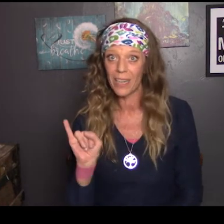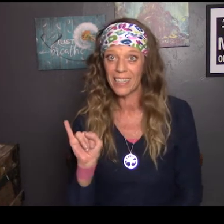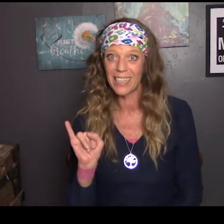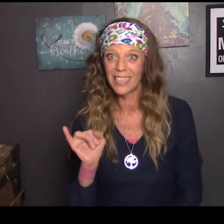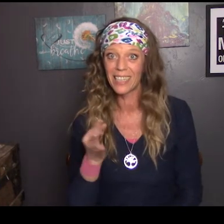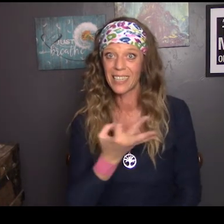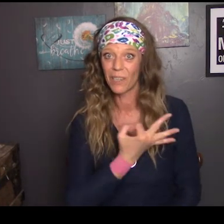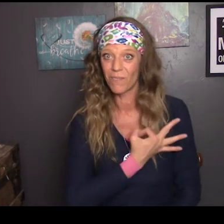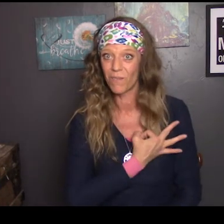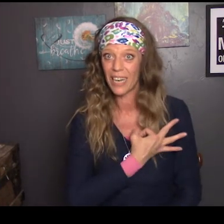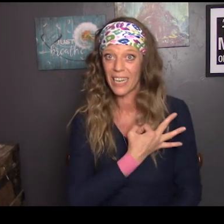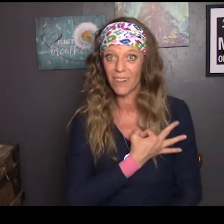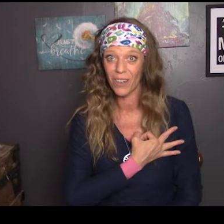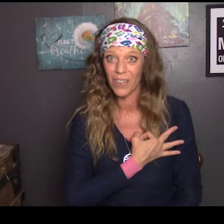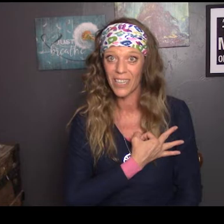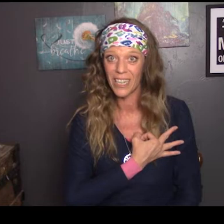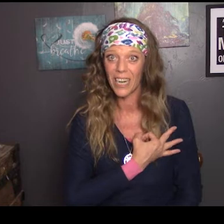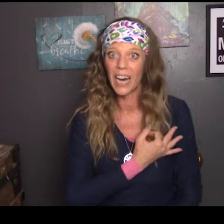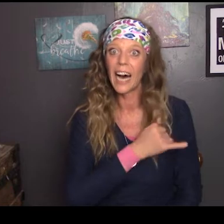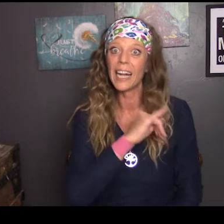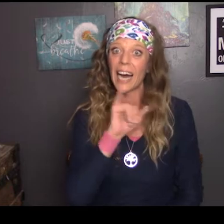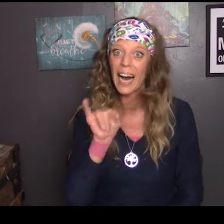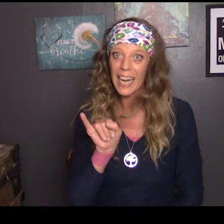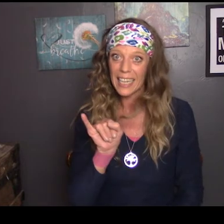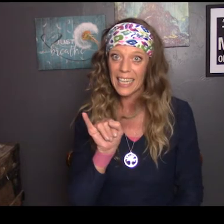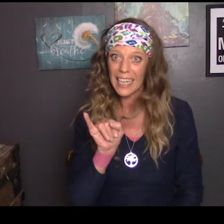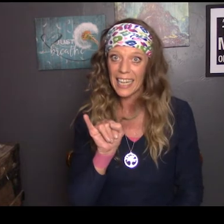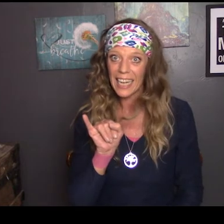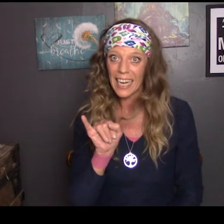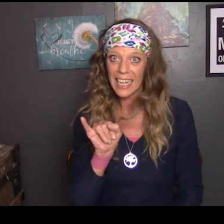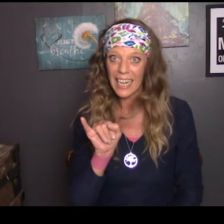Favorite. Favor, I-T-E ending.